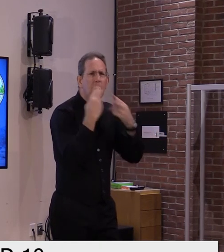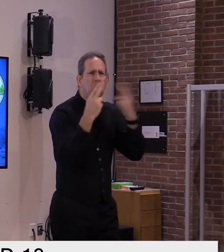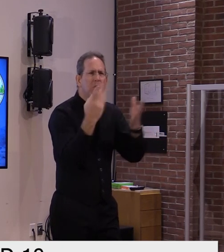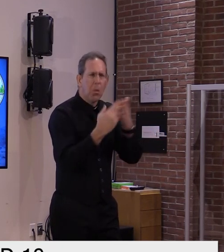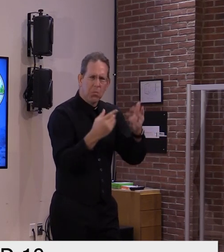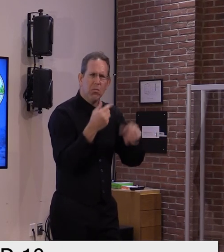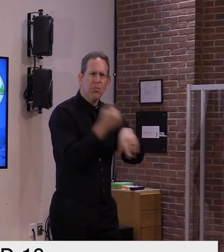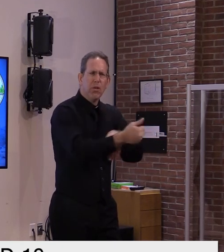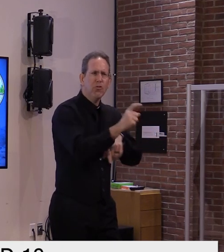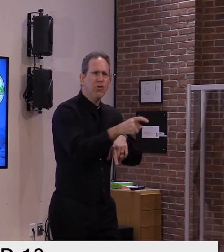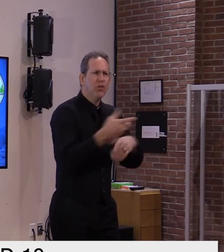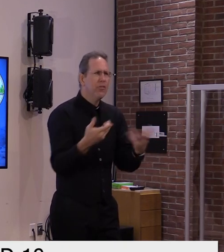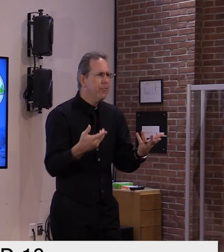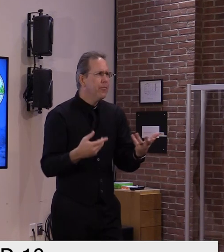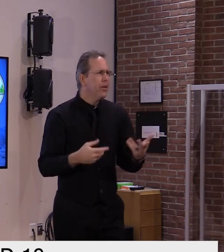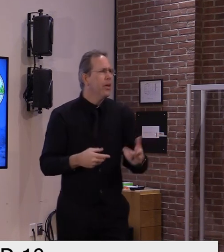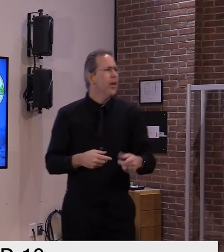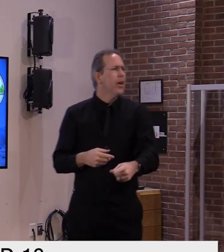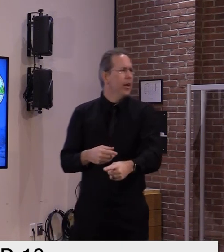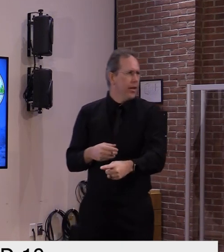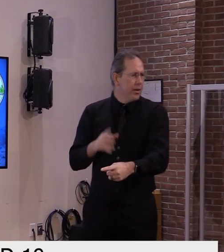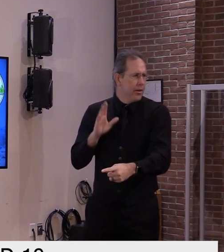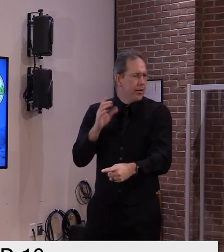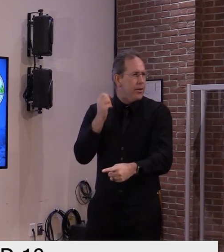had made and Don Jr. had made